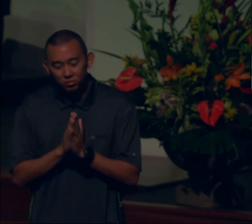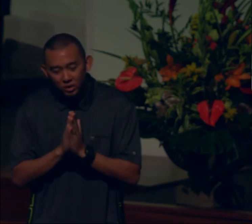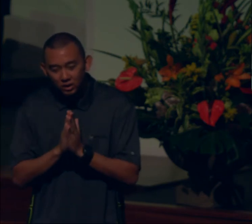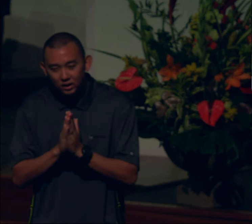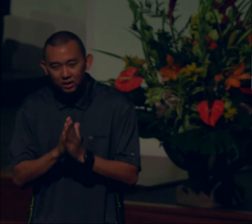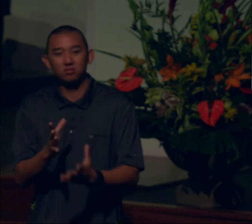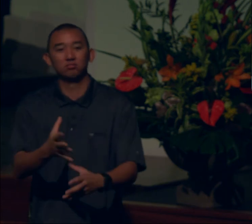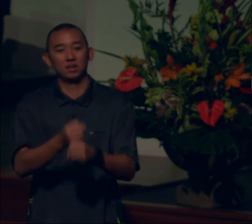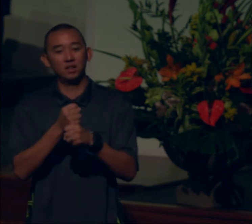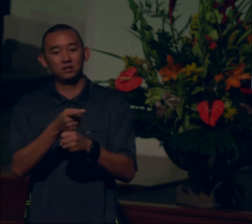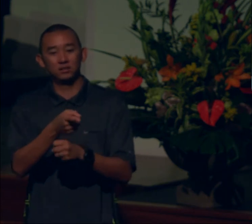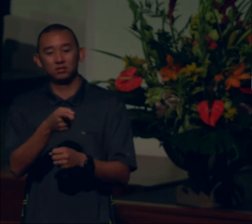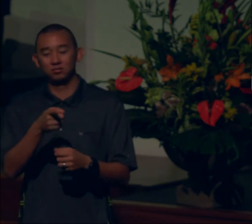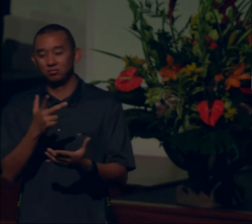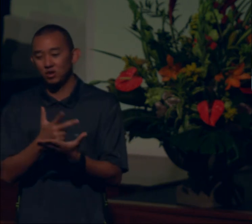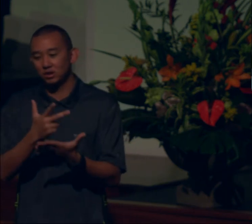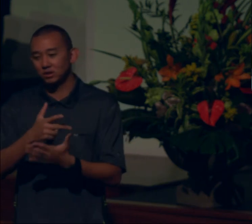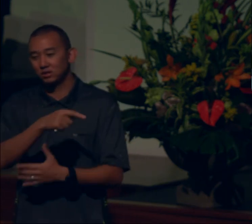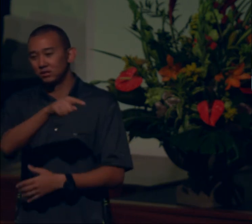Salt Lot.